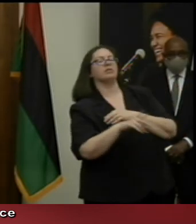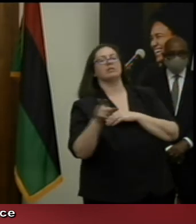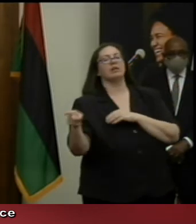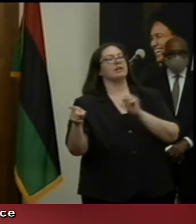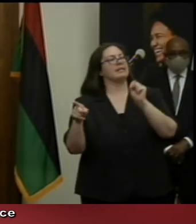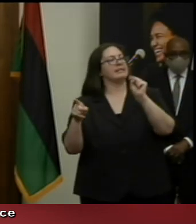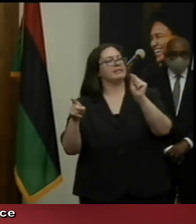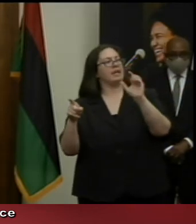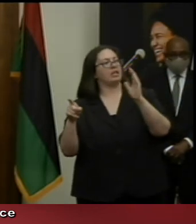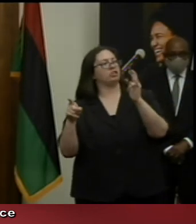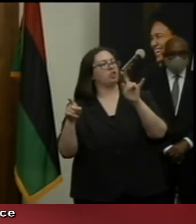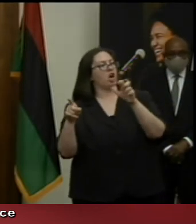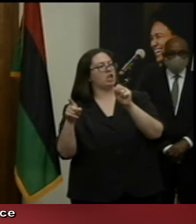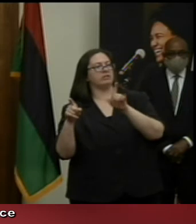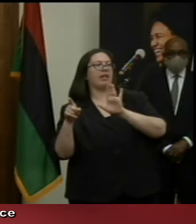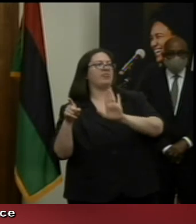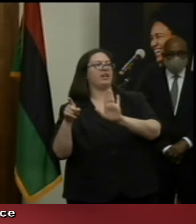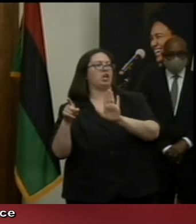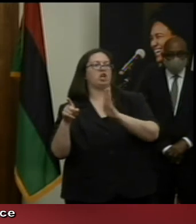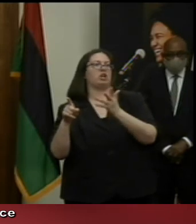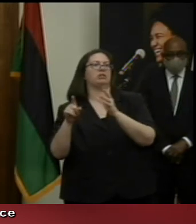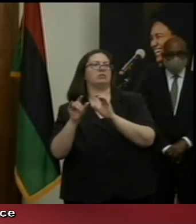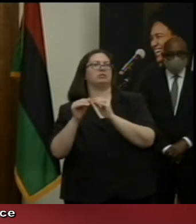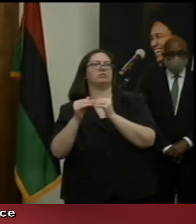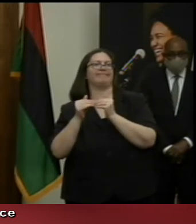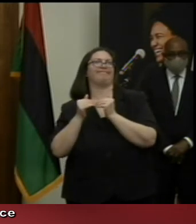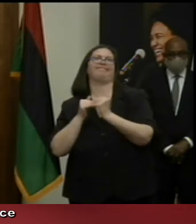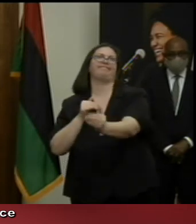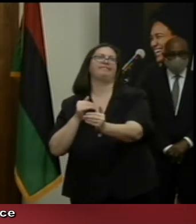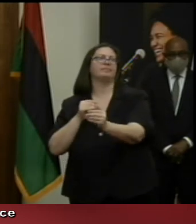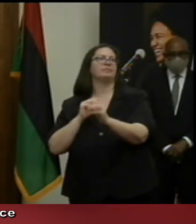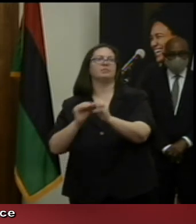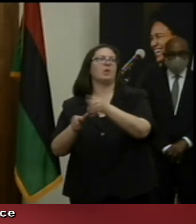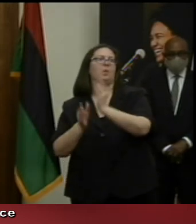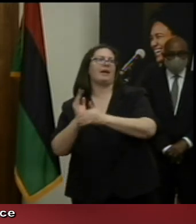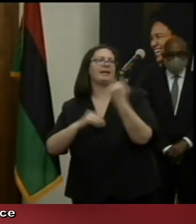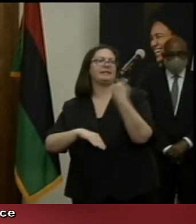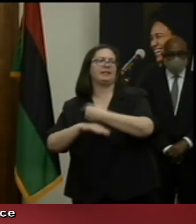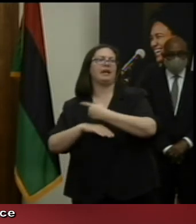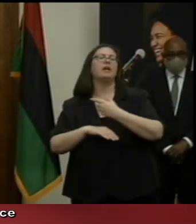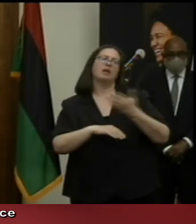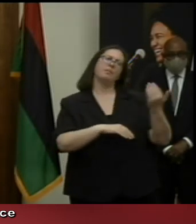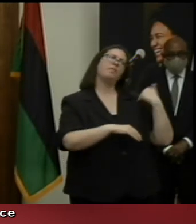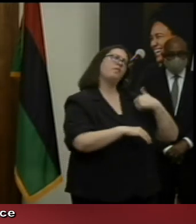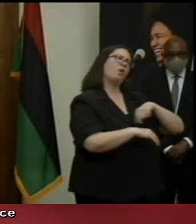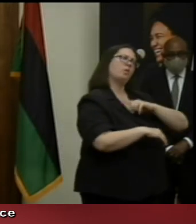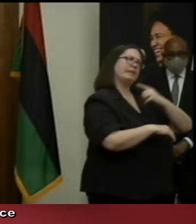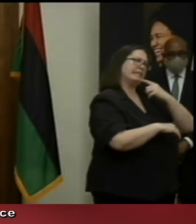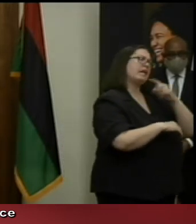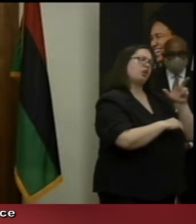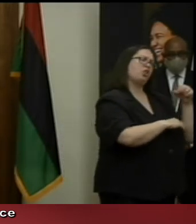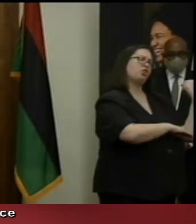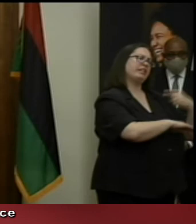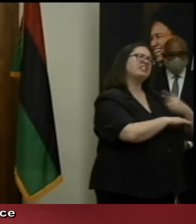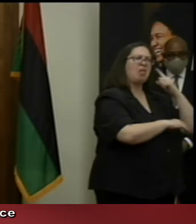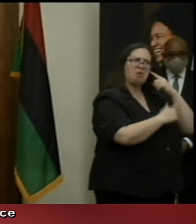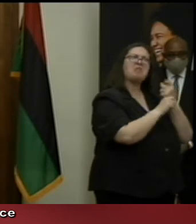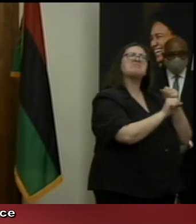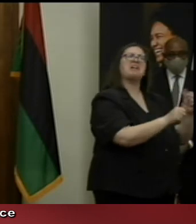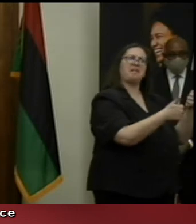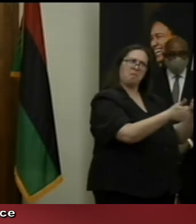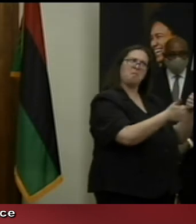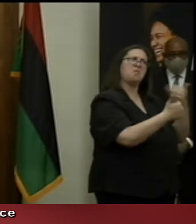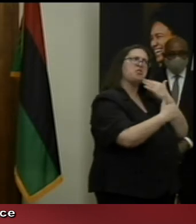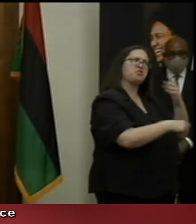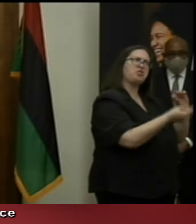order is an indefinite order. When we put our order in place for 30 days, that seemed like a pretty safe period of time. But right